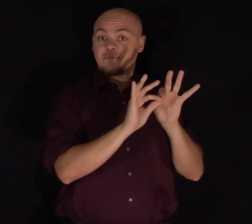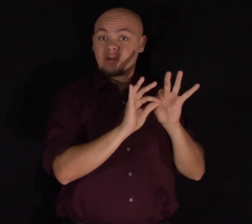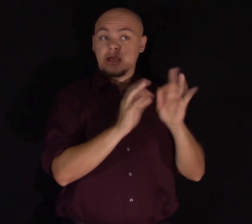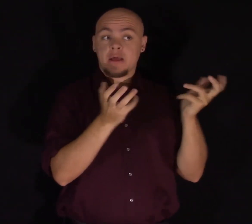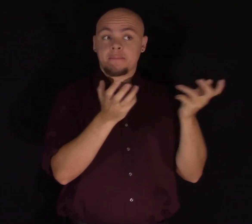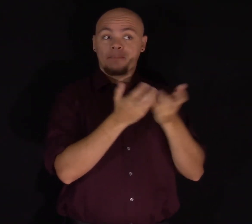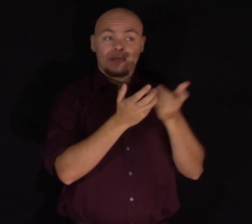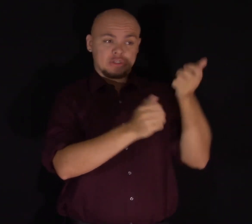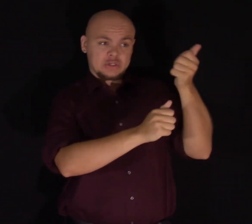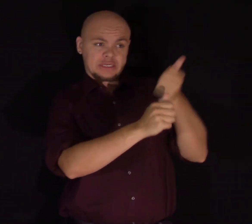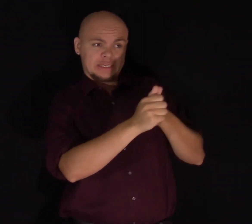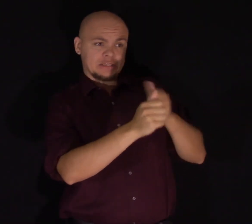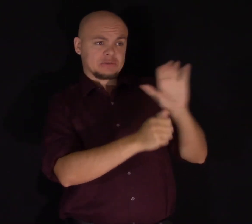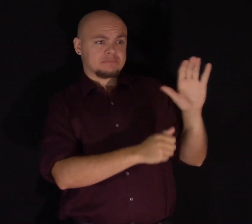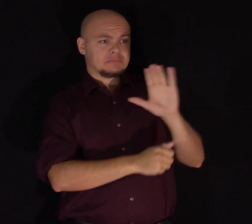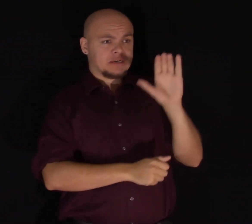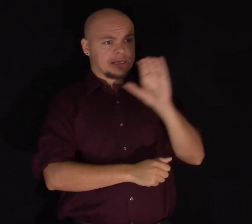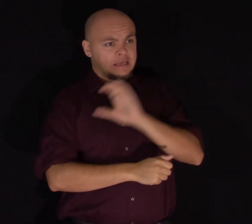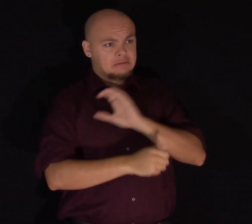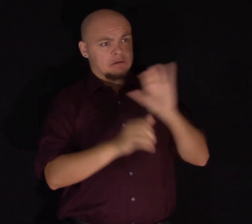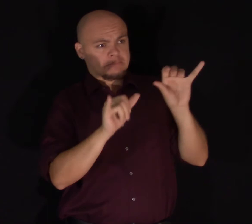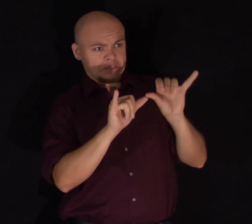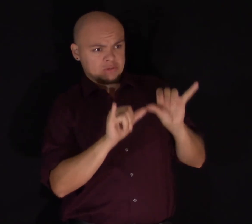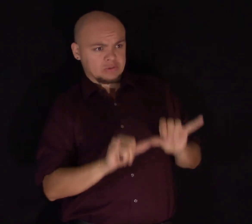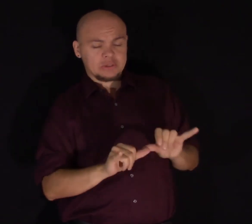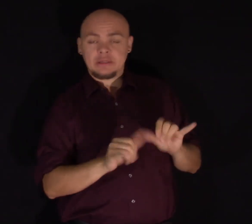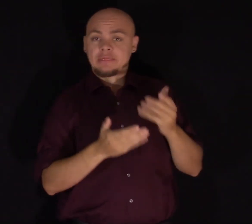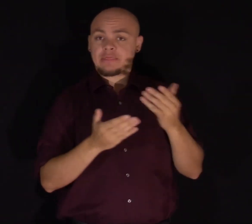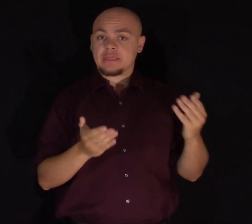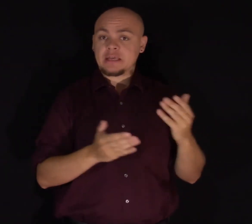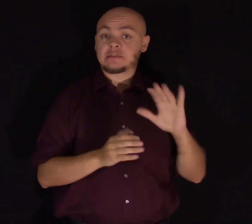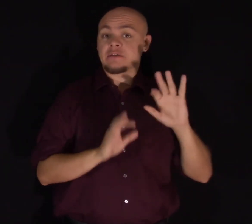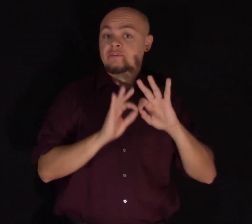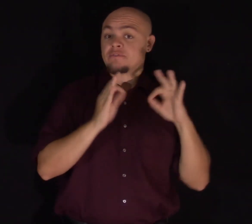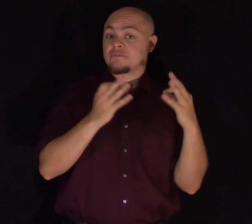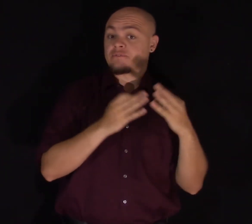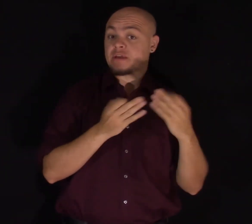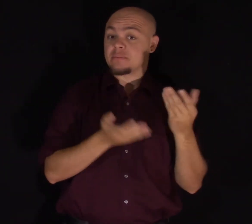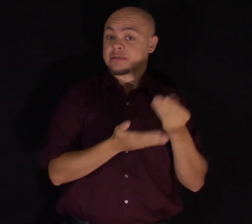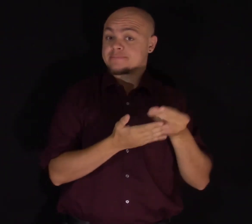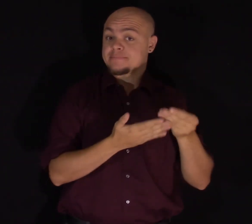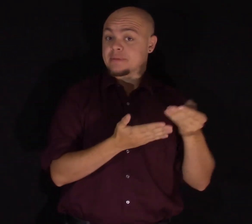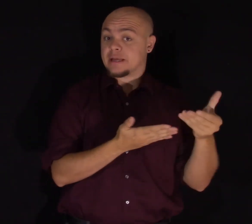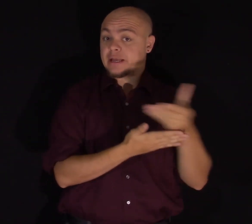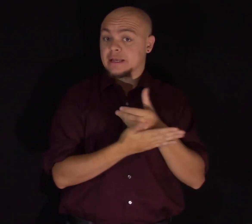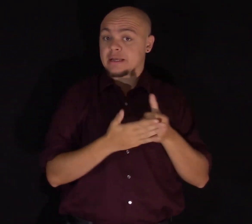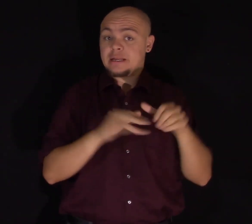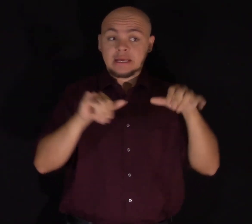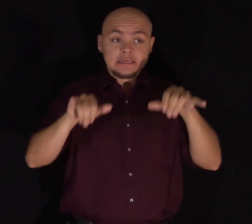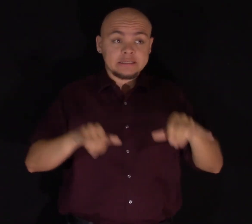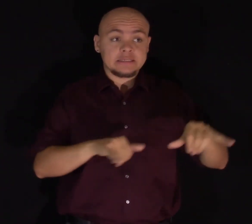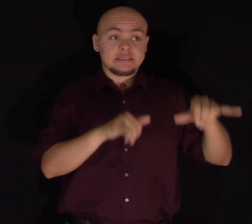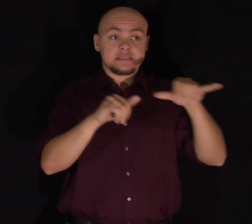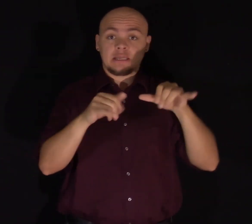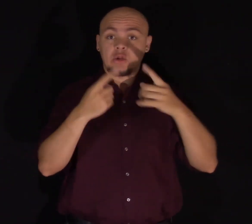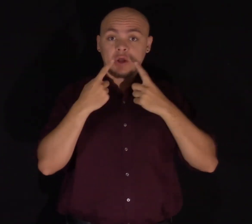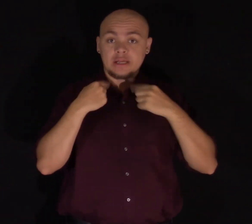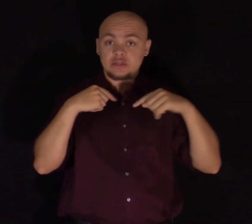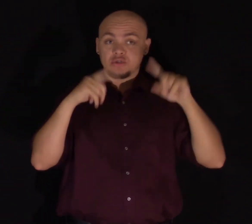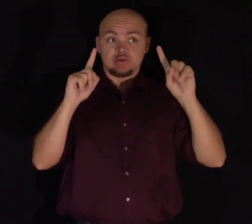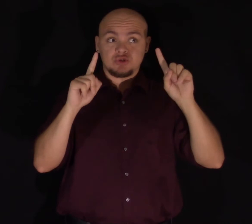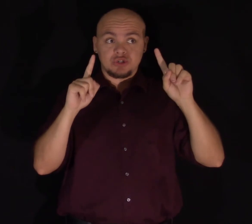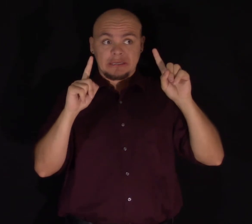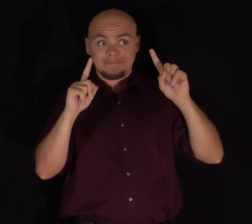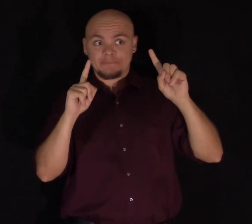them on every characteristic I could measure, things like family income, standardized achievement test scores,